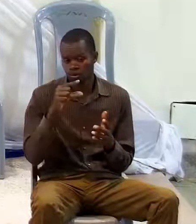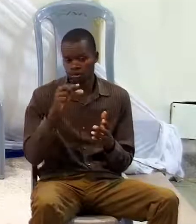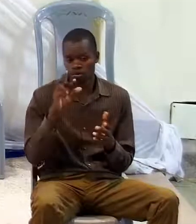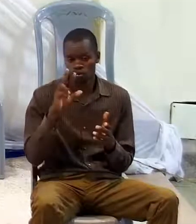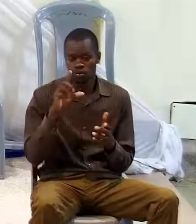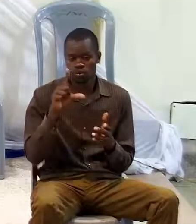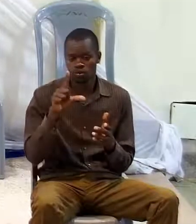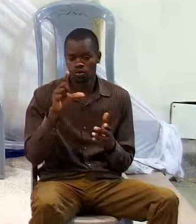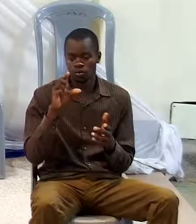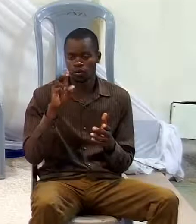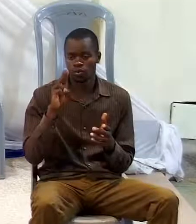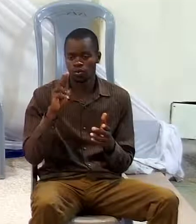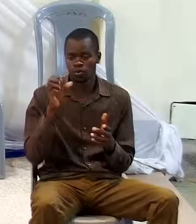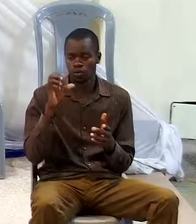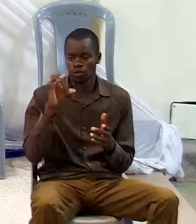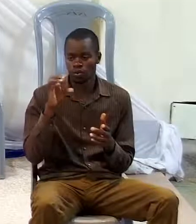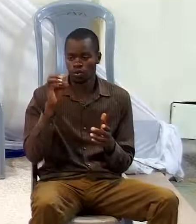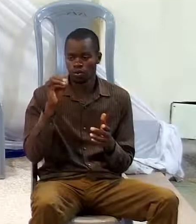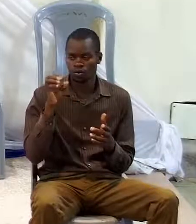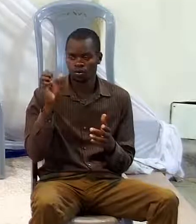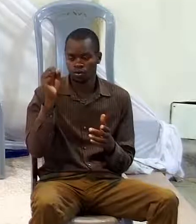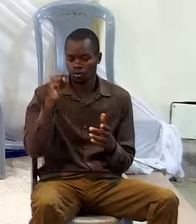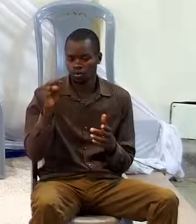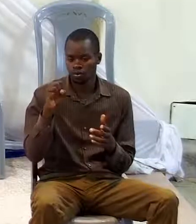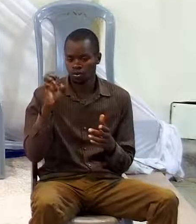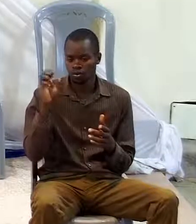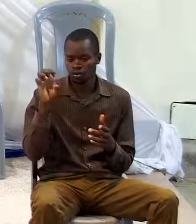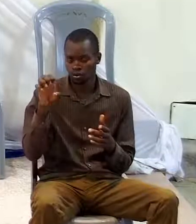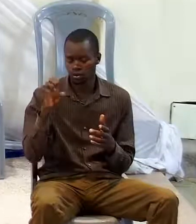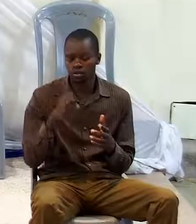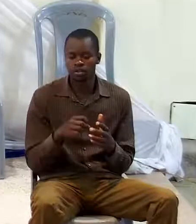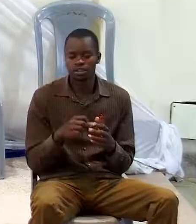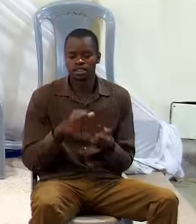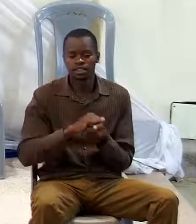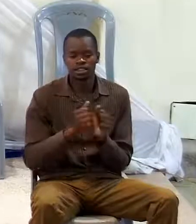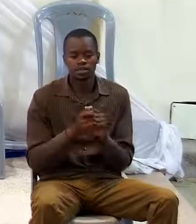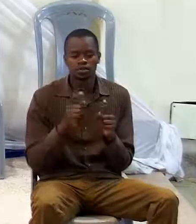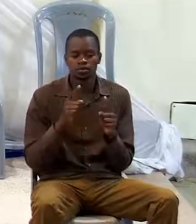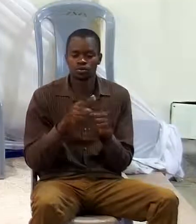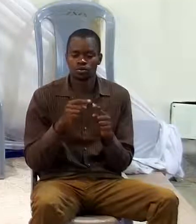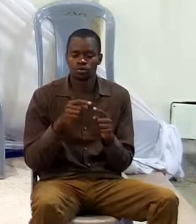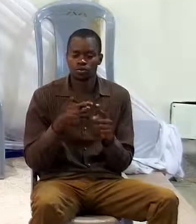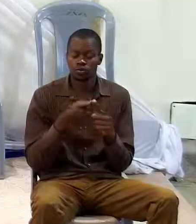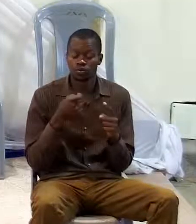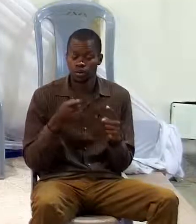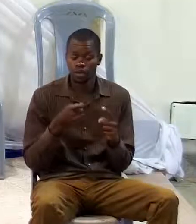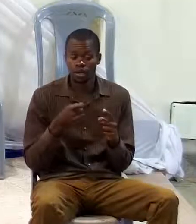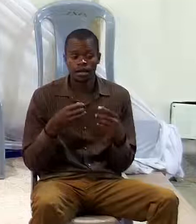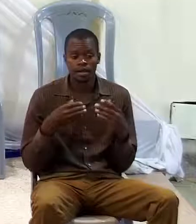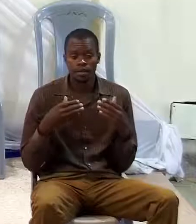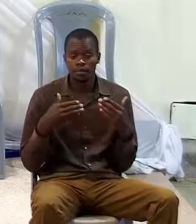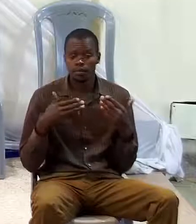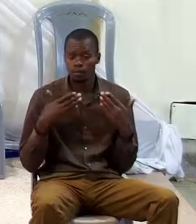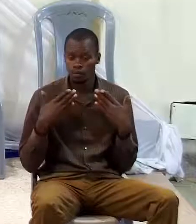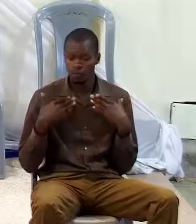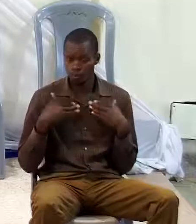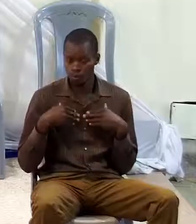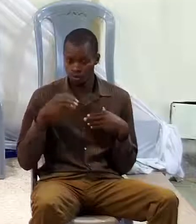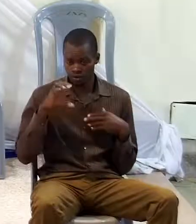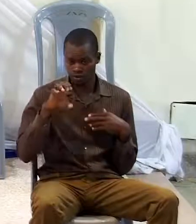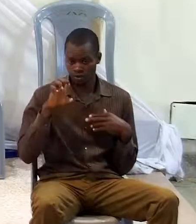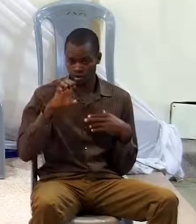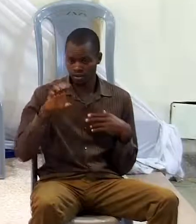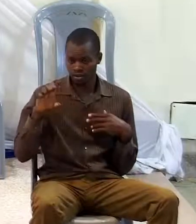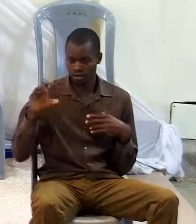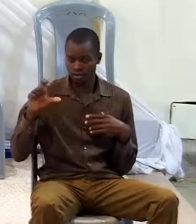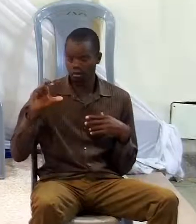from the proteins, the brain cells will not utilize it. I did mention that the brain cells,